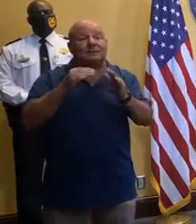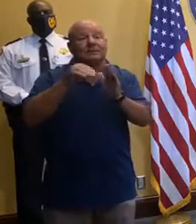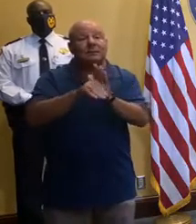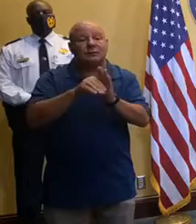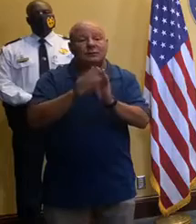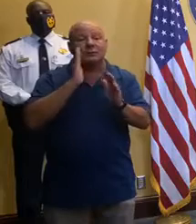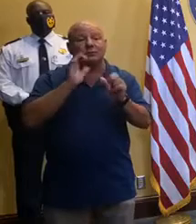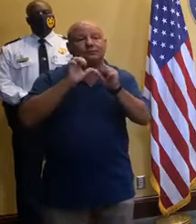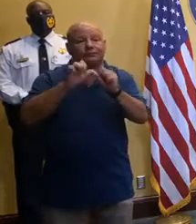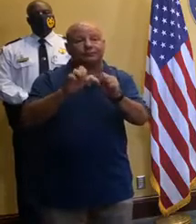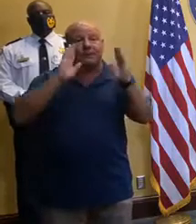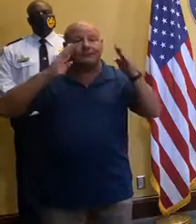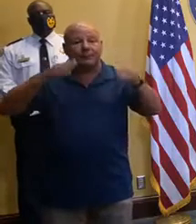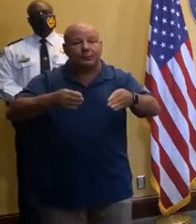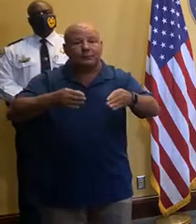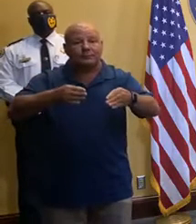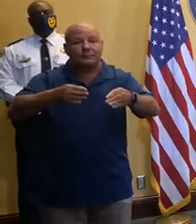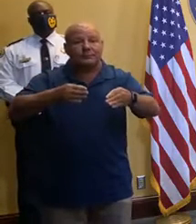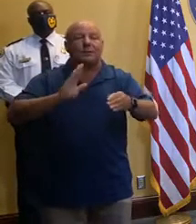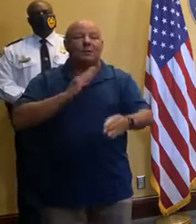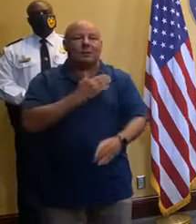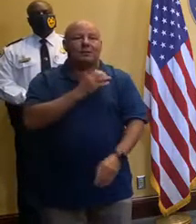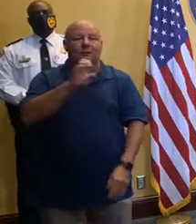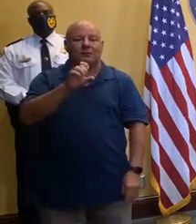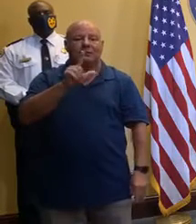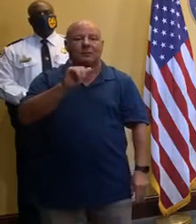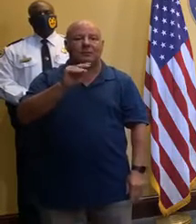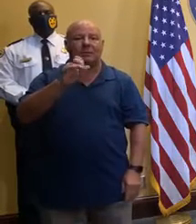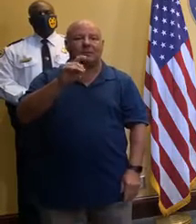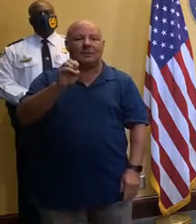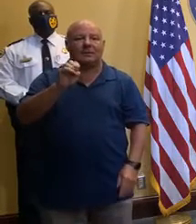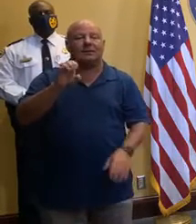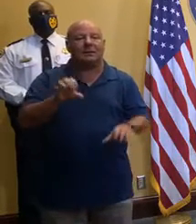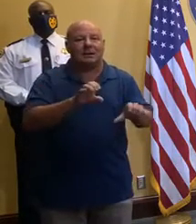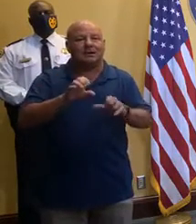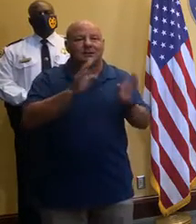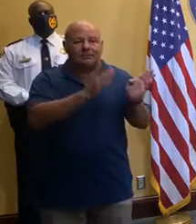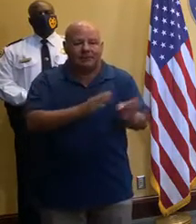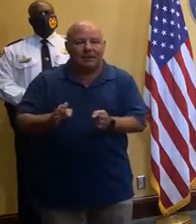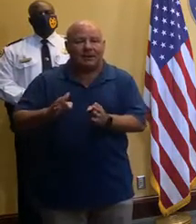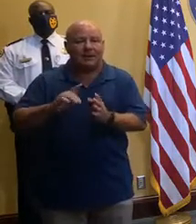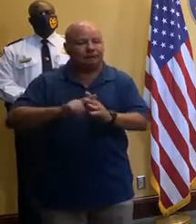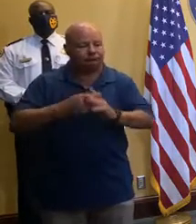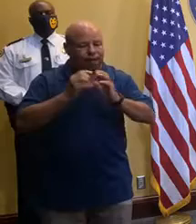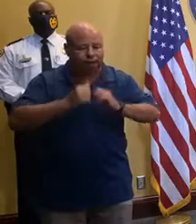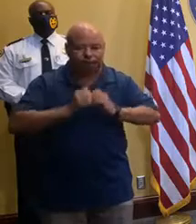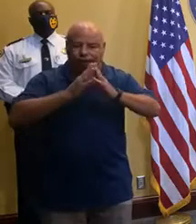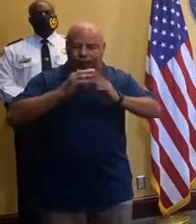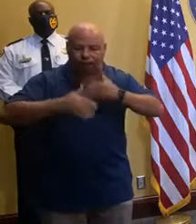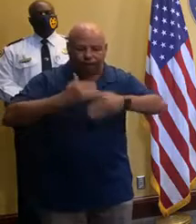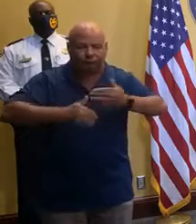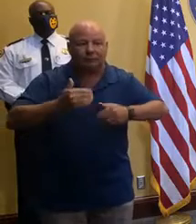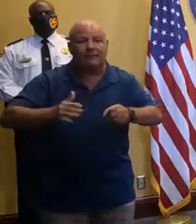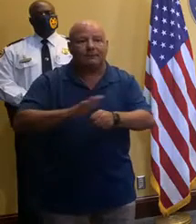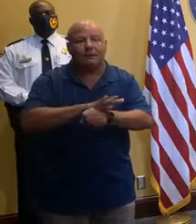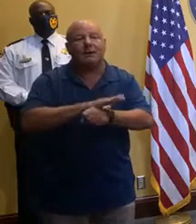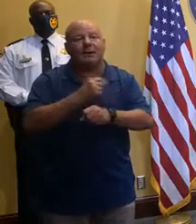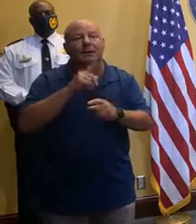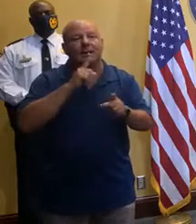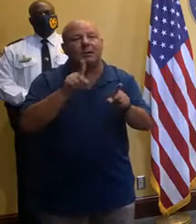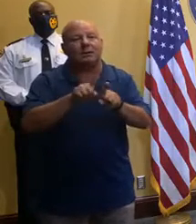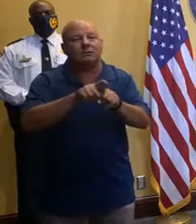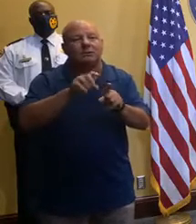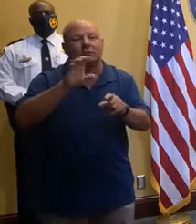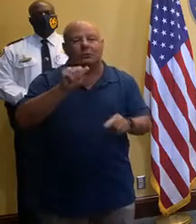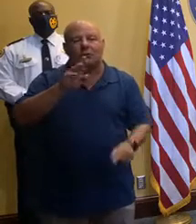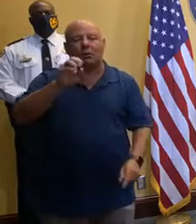remain focused on our climate action plan, implementing it fully, as well as wanting to reduce the